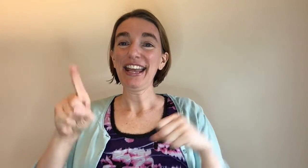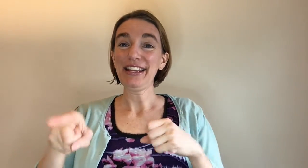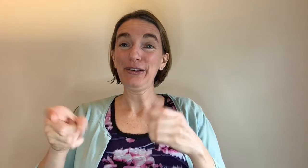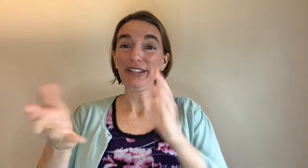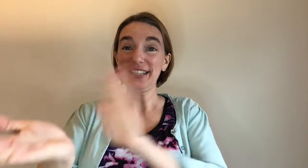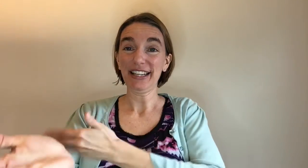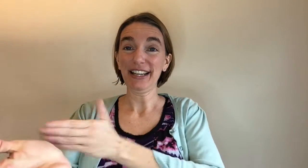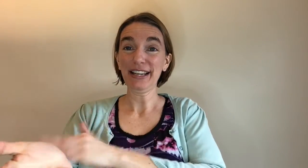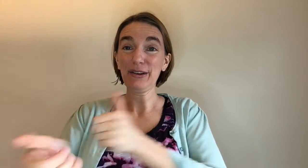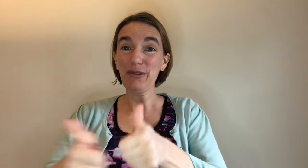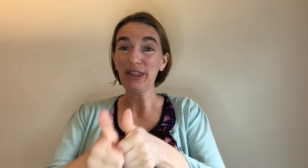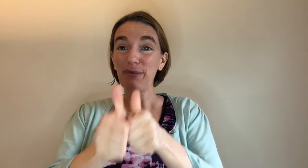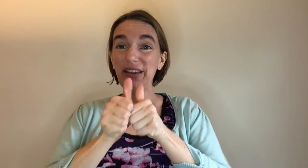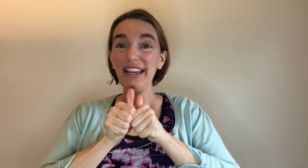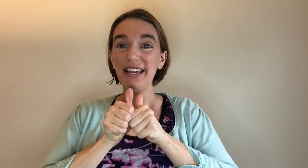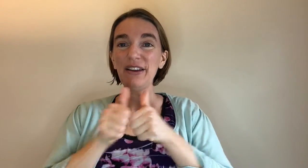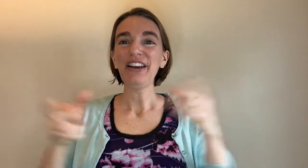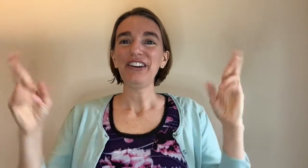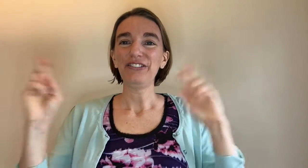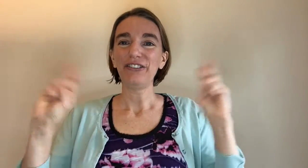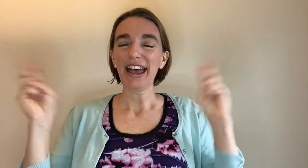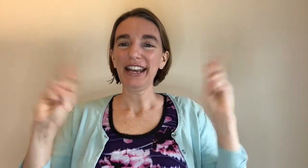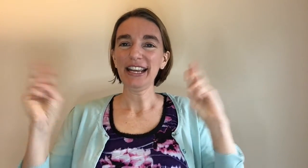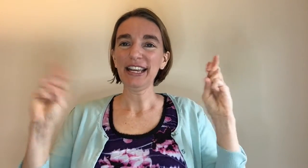Can you sing with me? Ready?